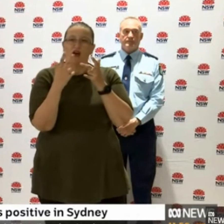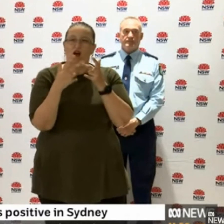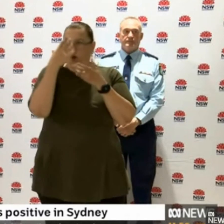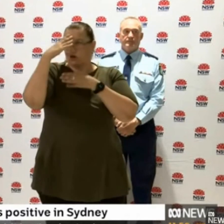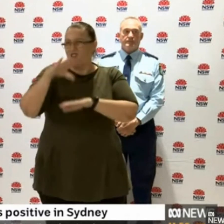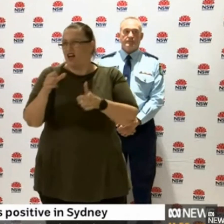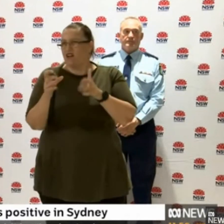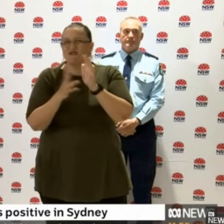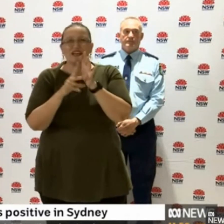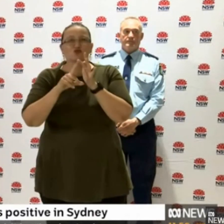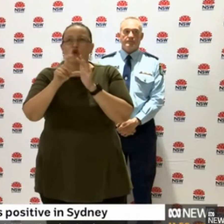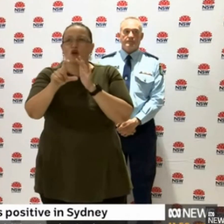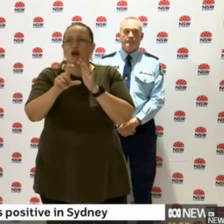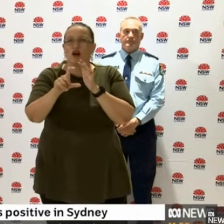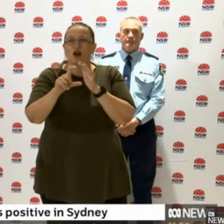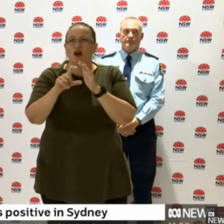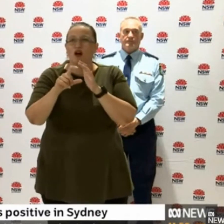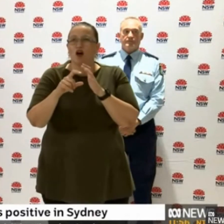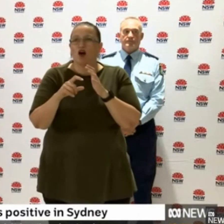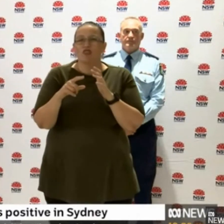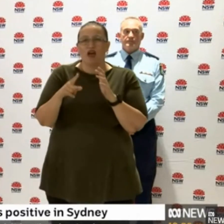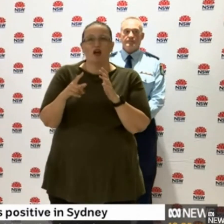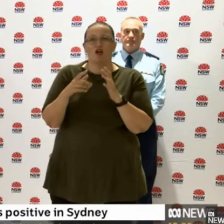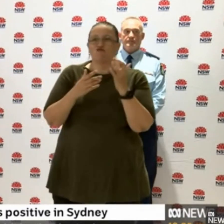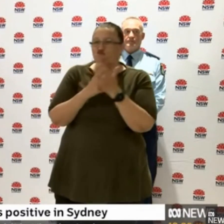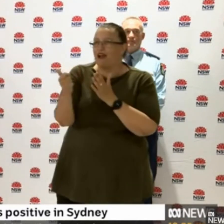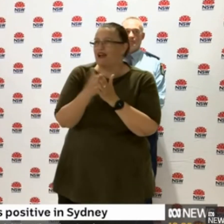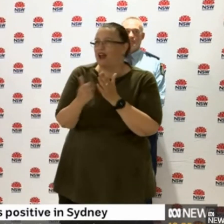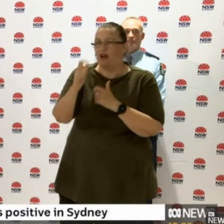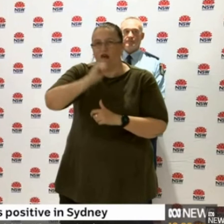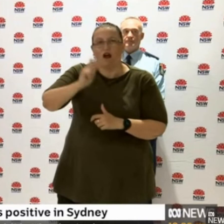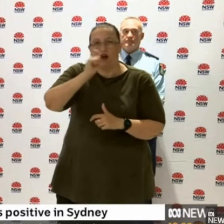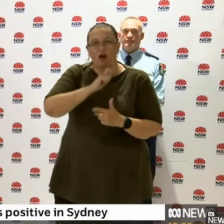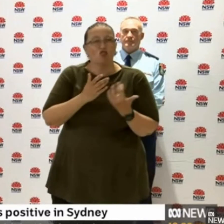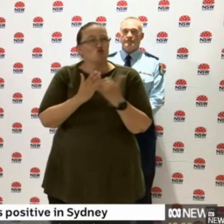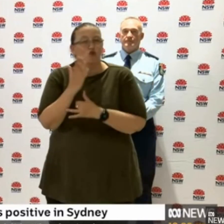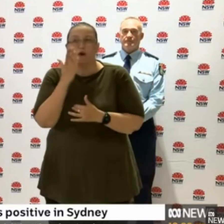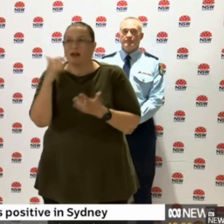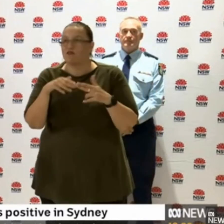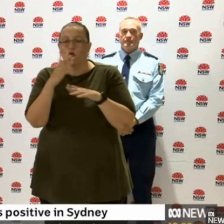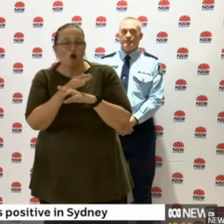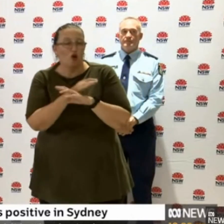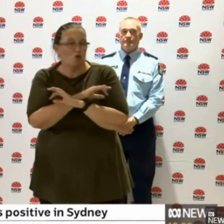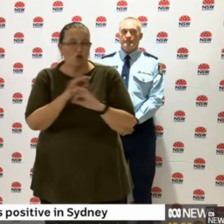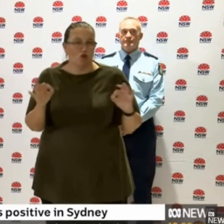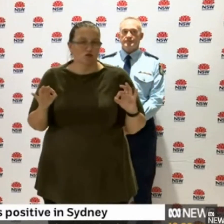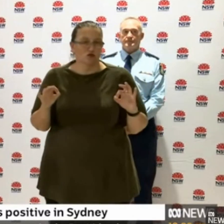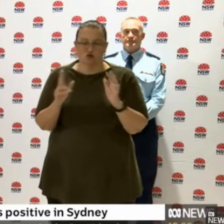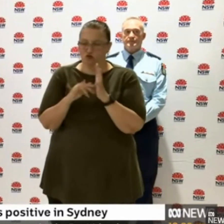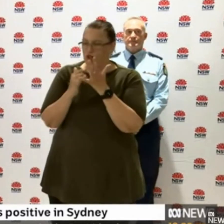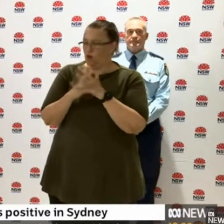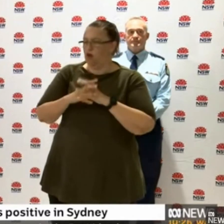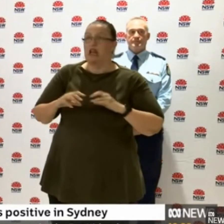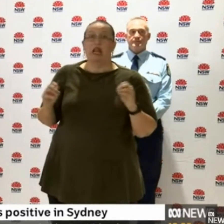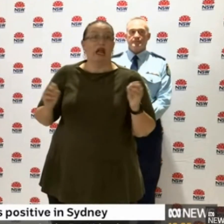workers throughout the week, not just when they are on shift. Why is New South Wales not doing that? Because it